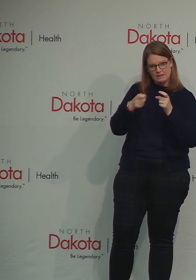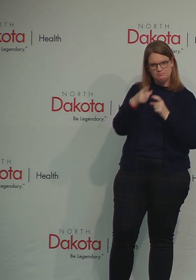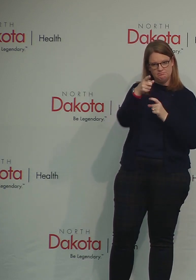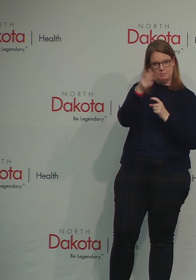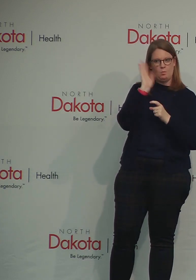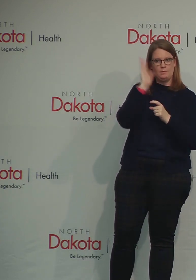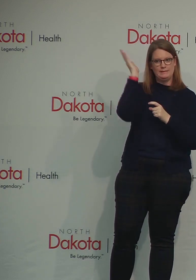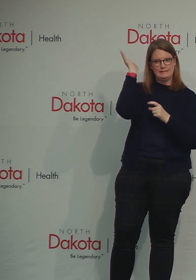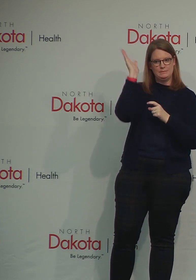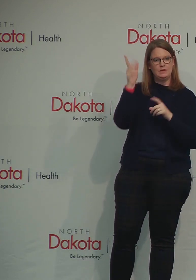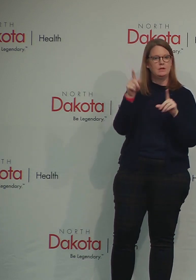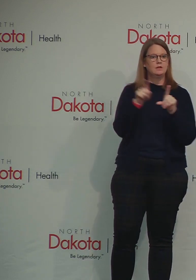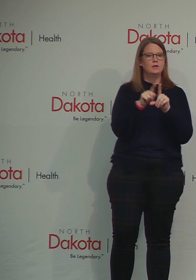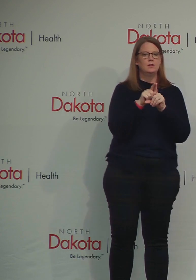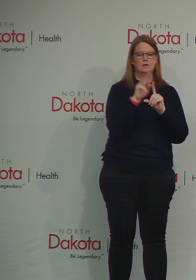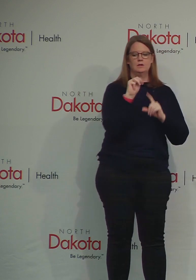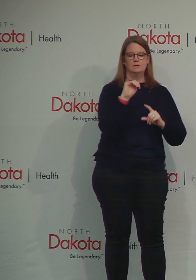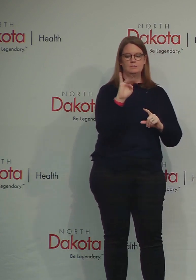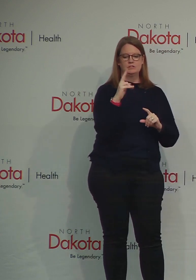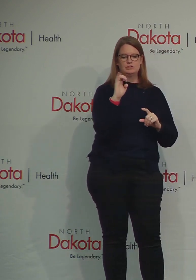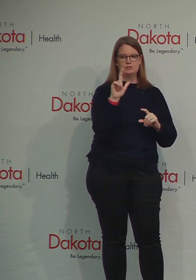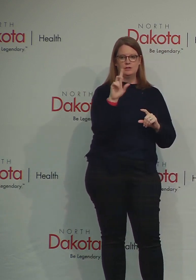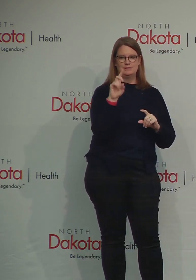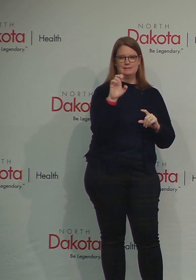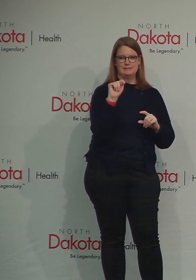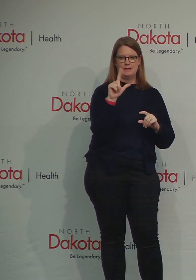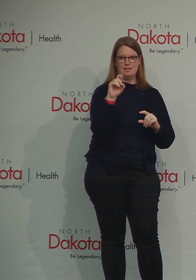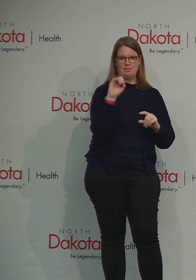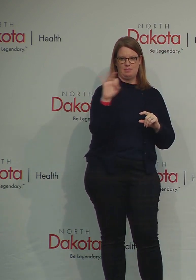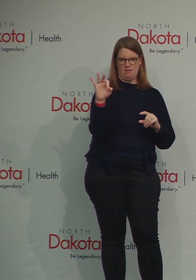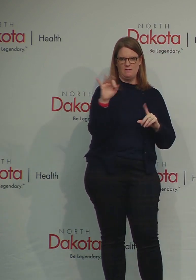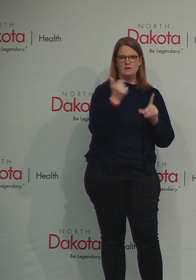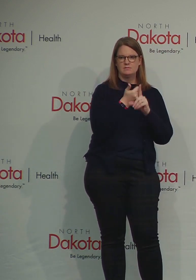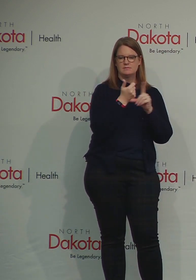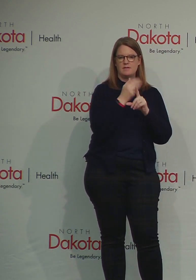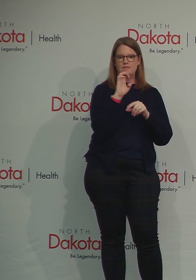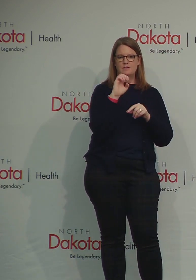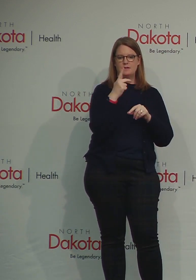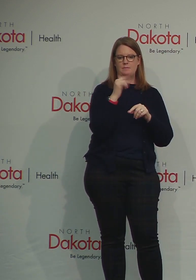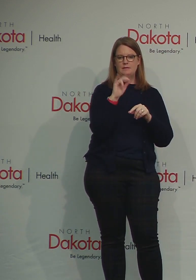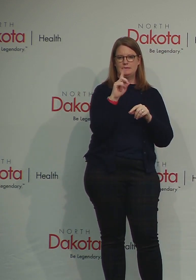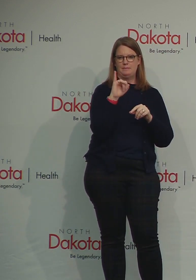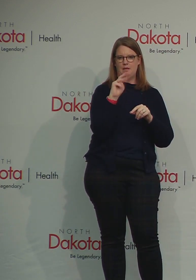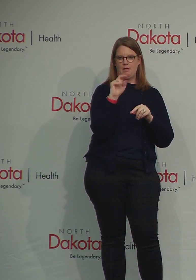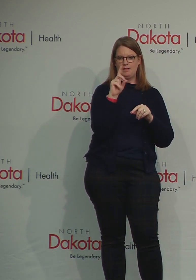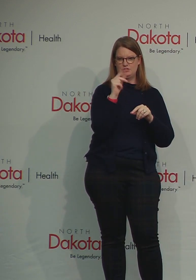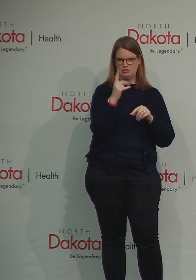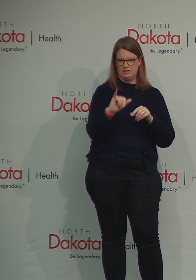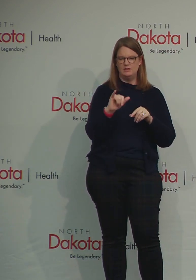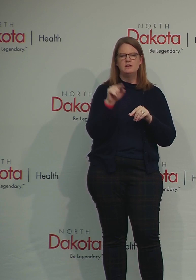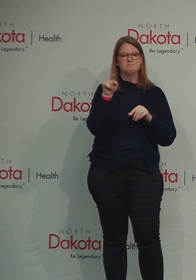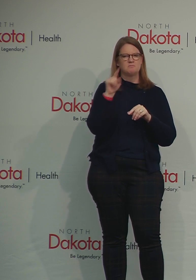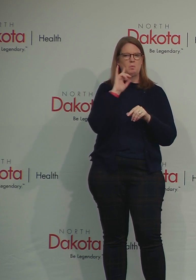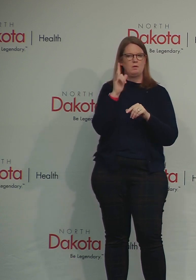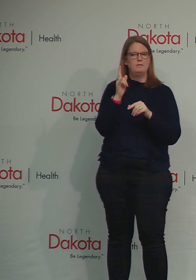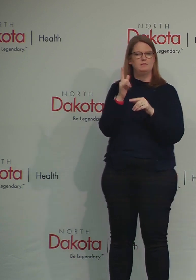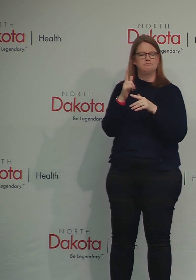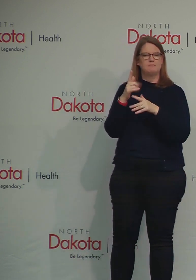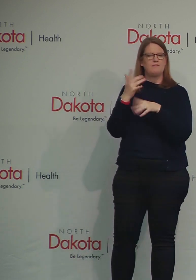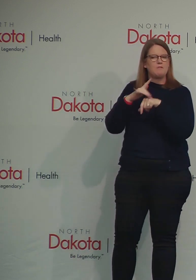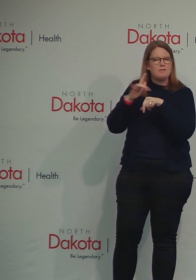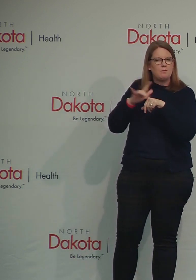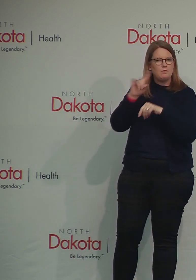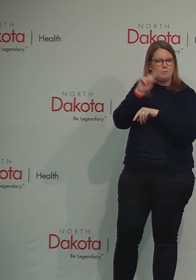and then Michelle Detloff, the Epidemiology and Lab Capacity Program Director, will be on standby for questions if